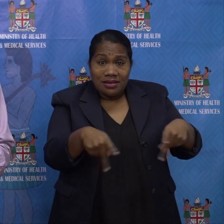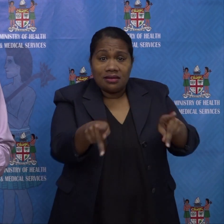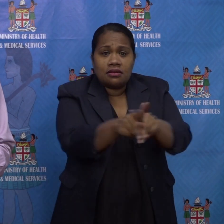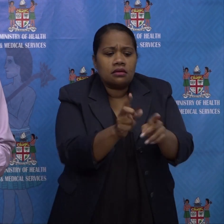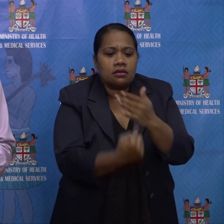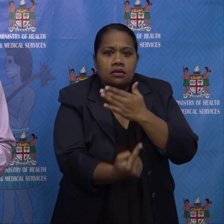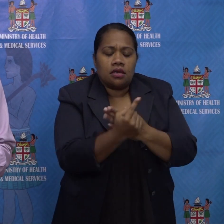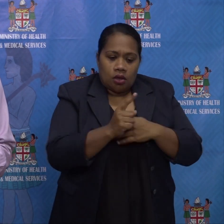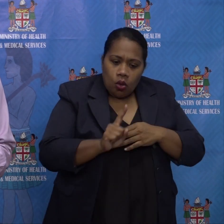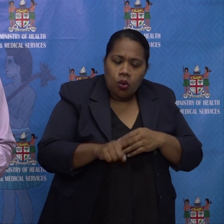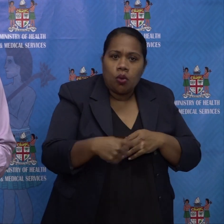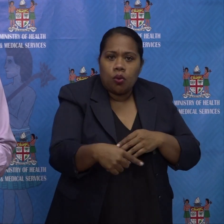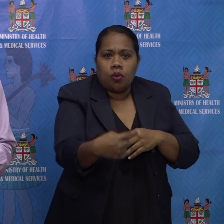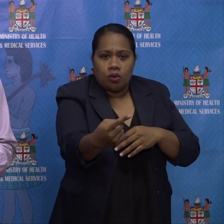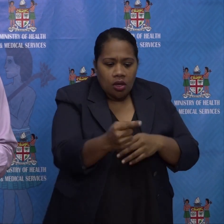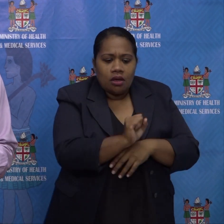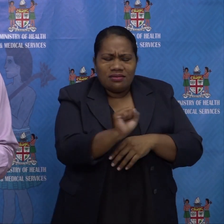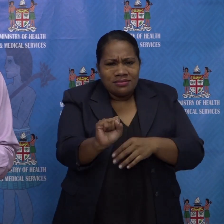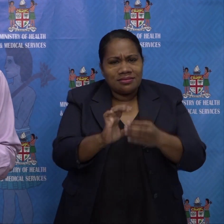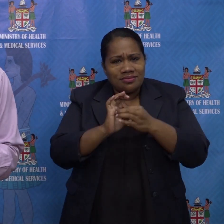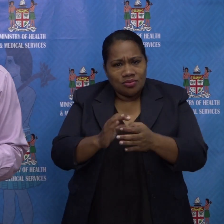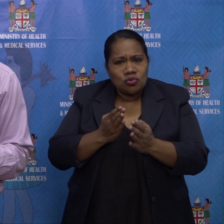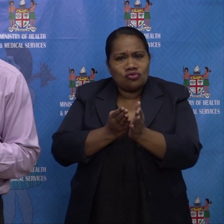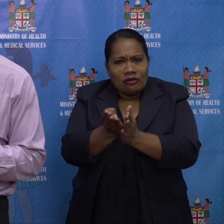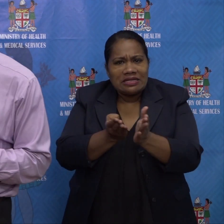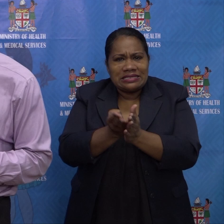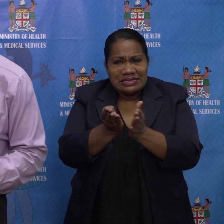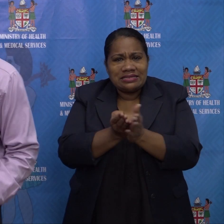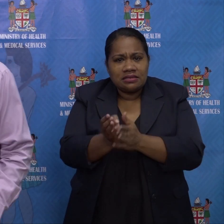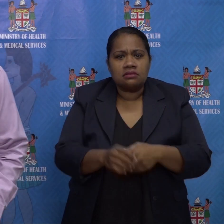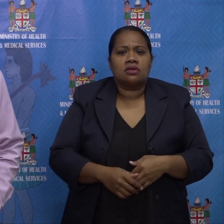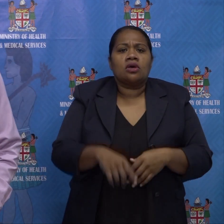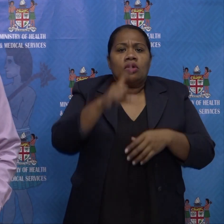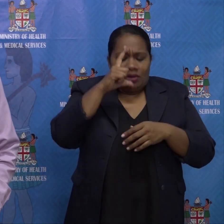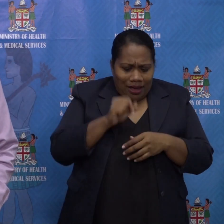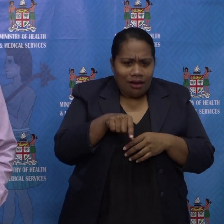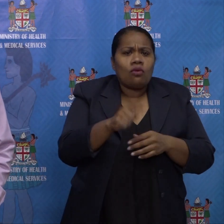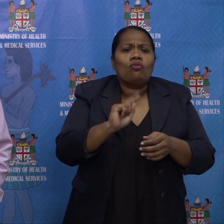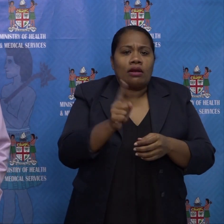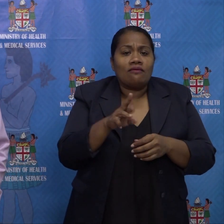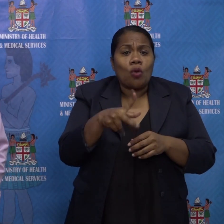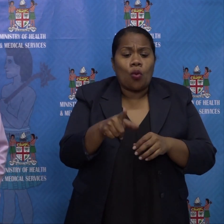continue offering their normal services to bear the outpatient load from Lotoka.